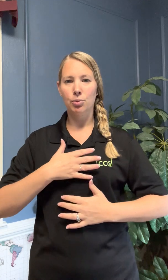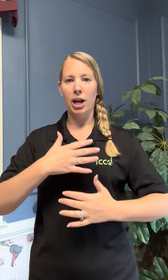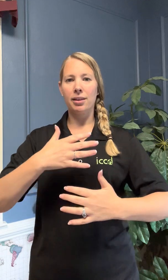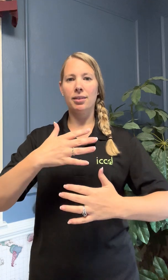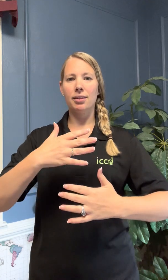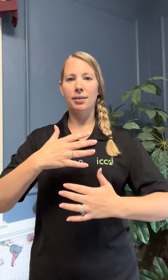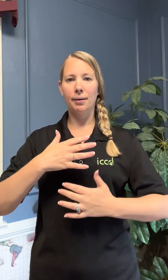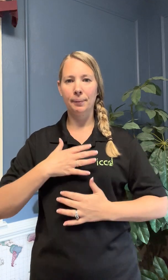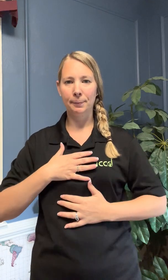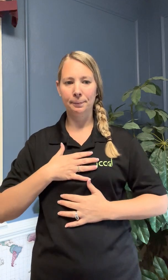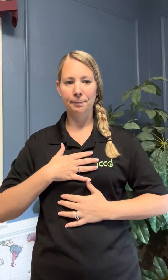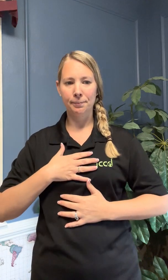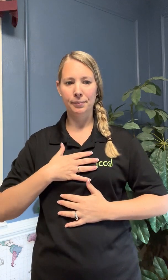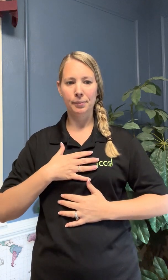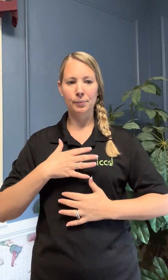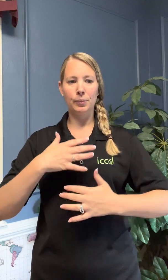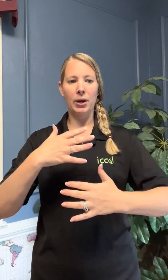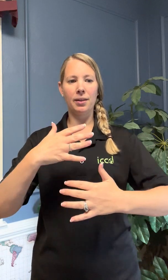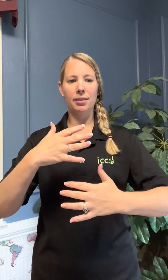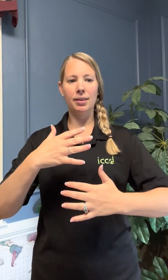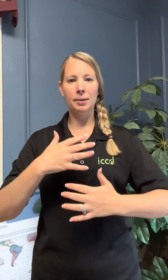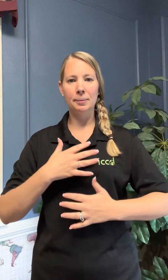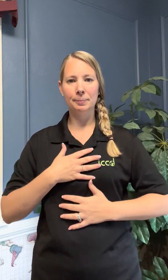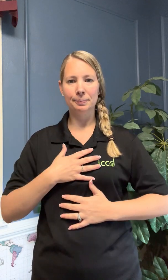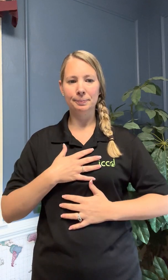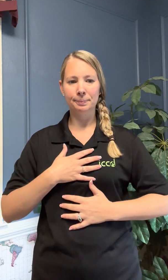breath, breath.